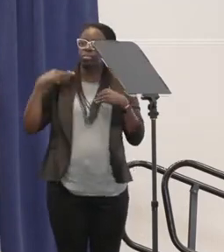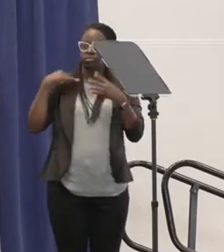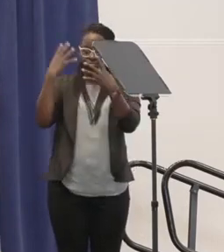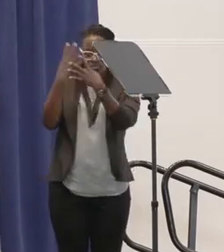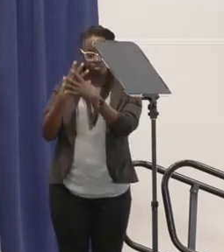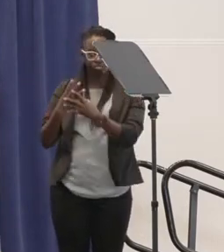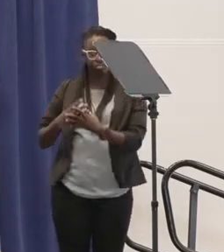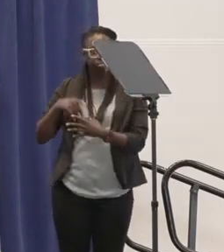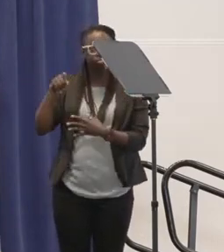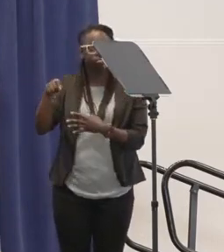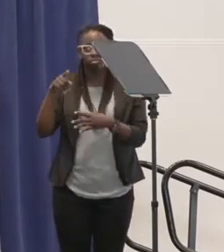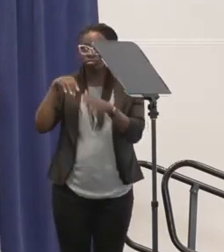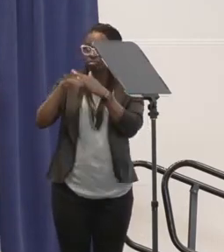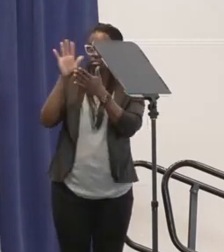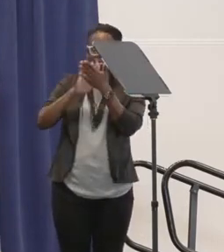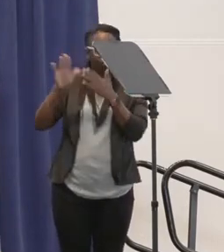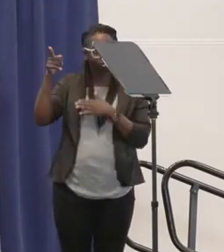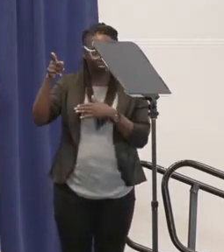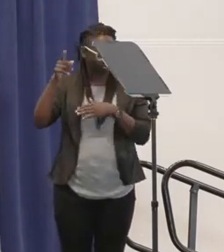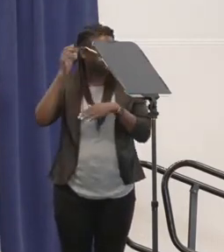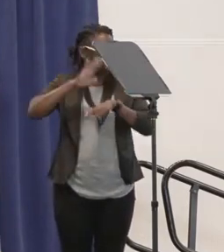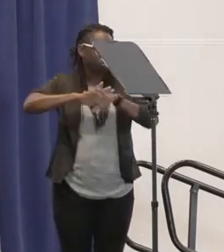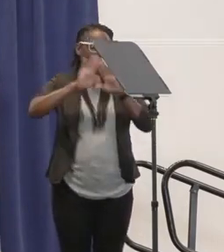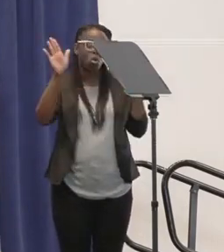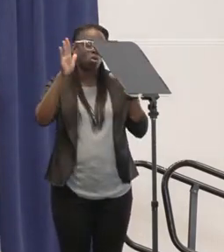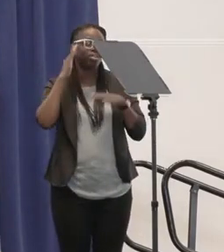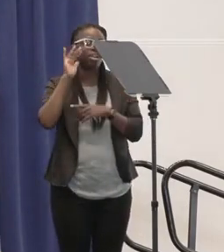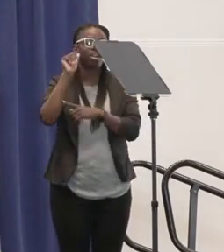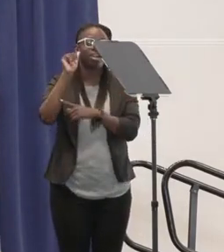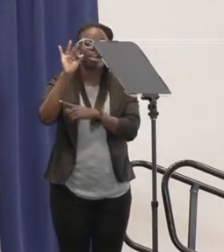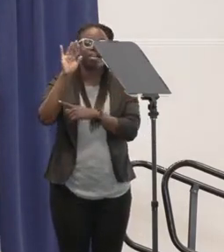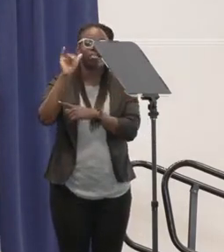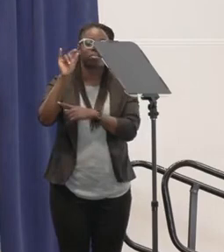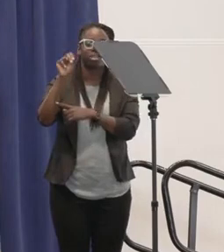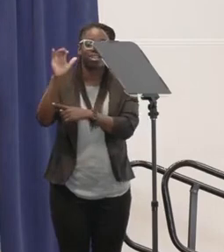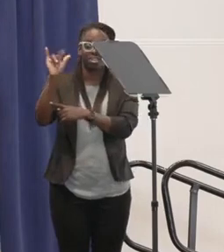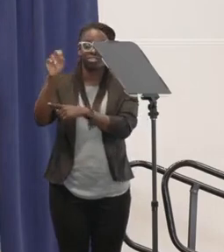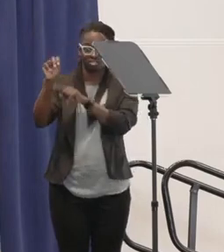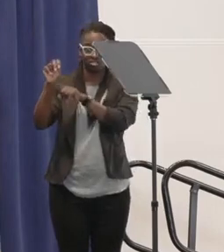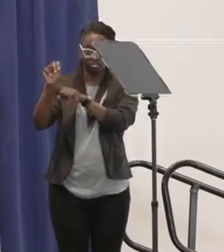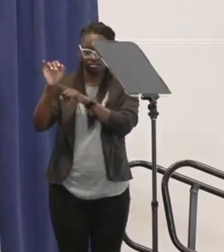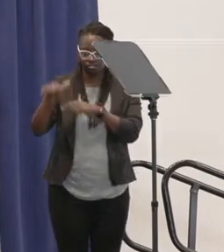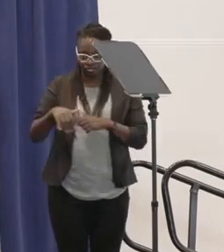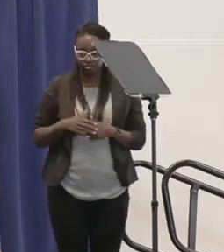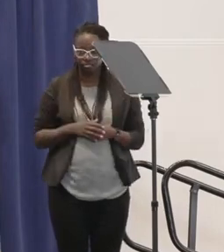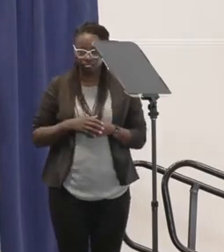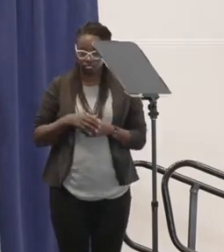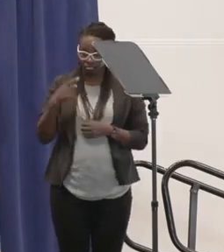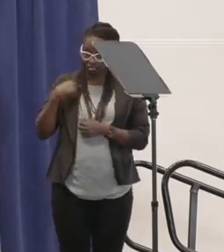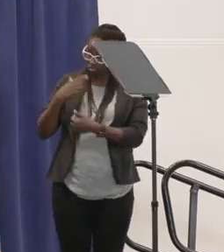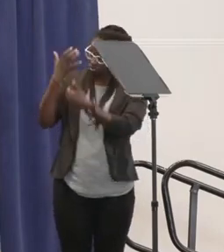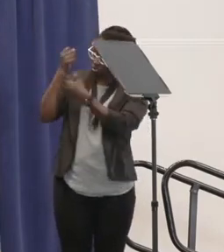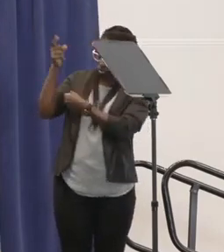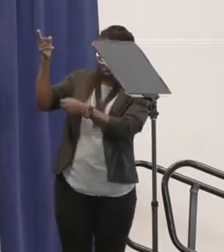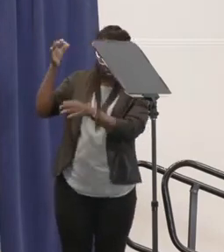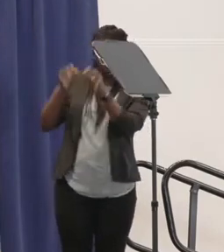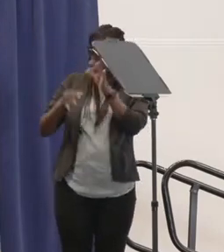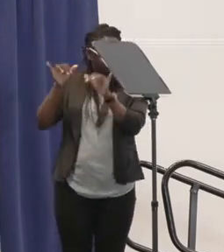Education and diversity are too important to leave it to the justices of the Supreme Court.